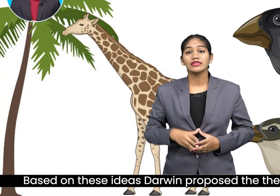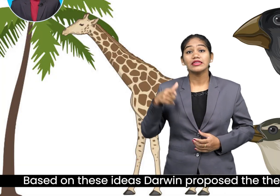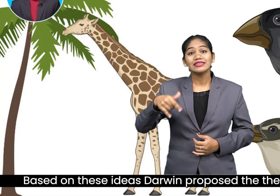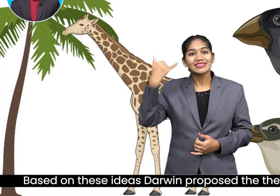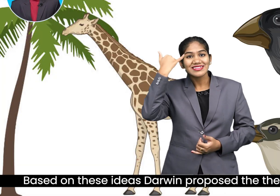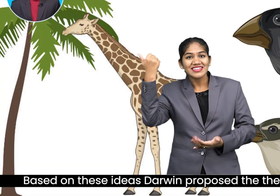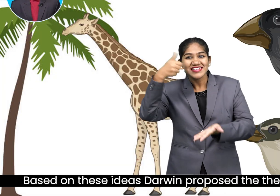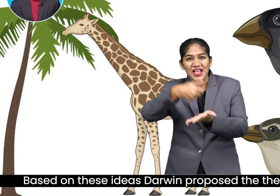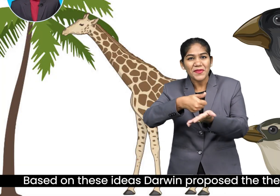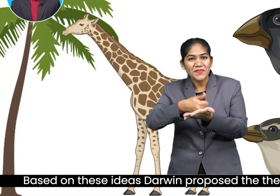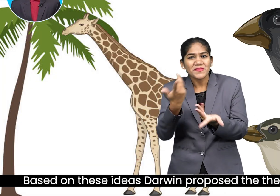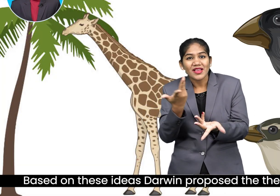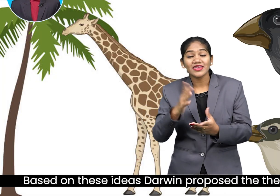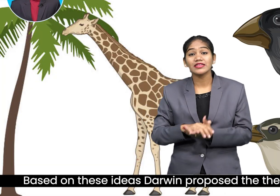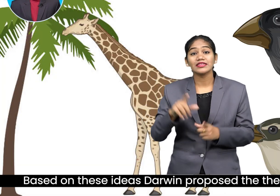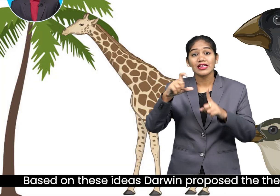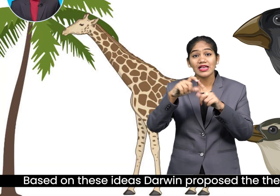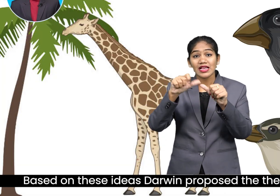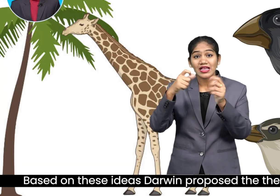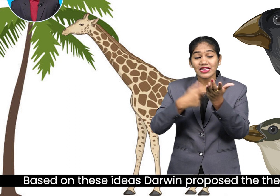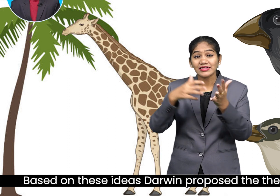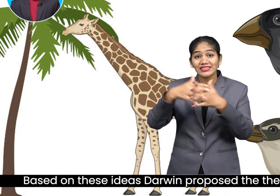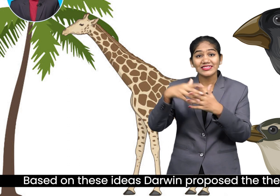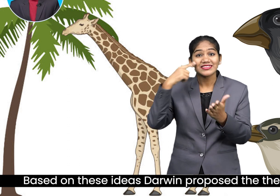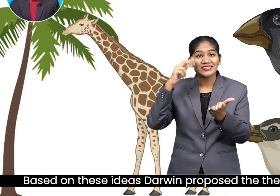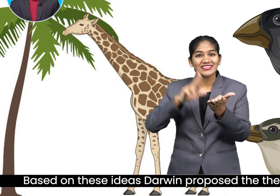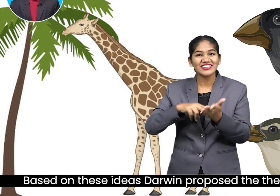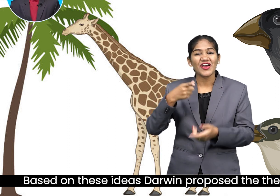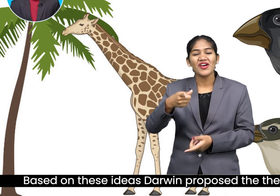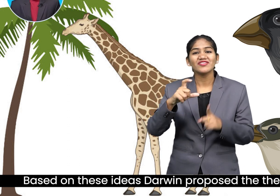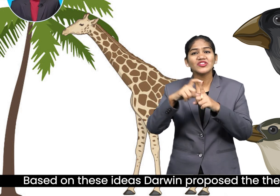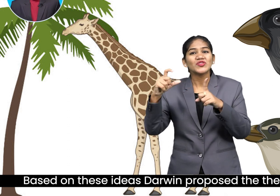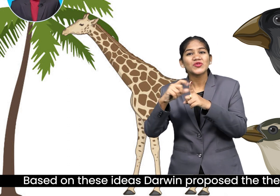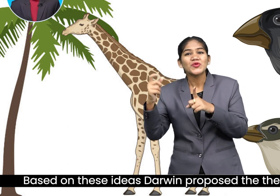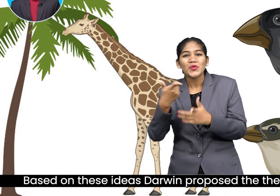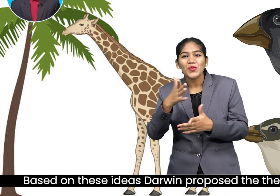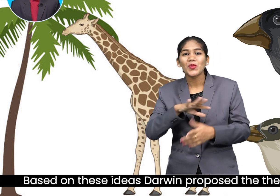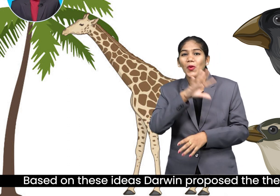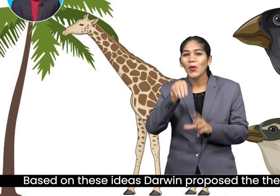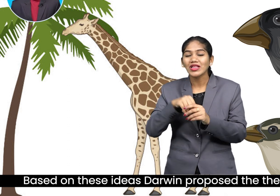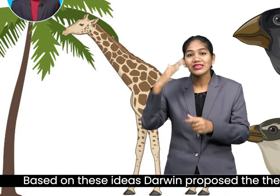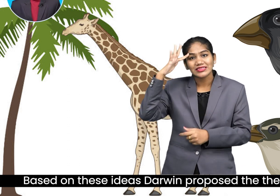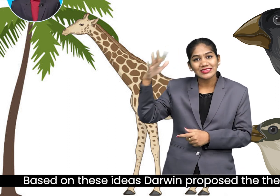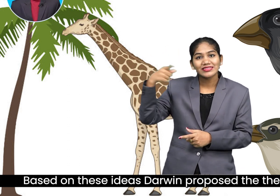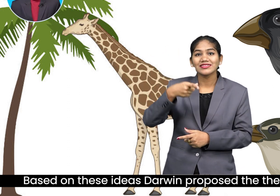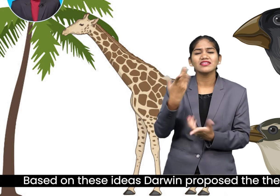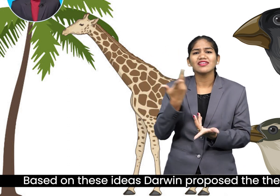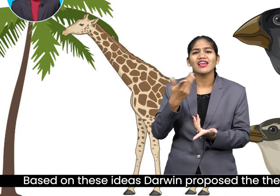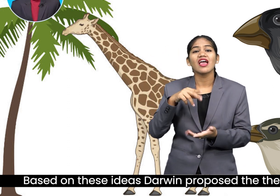Based on these ideas, Darwin proposed the theory of natural selection.